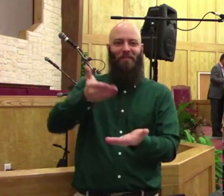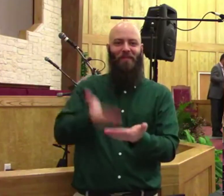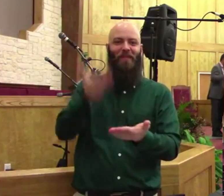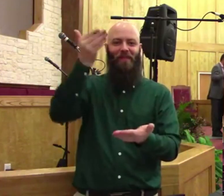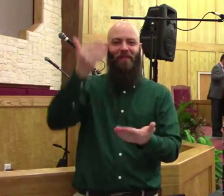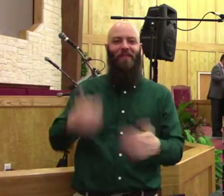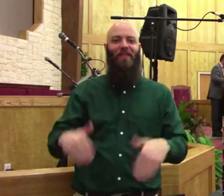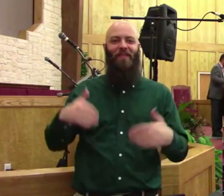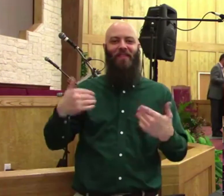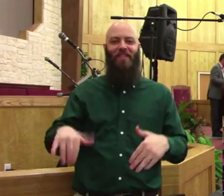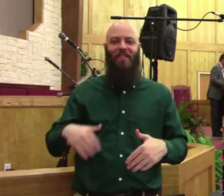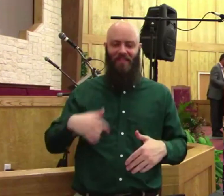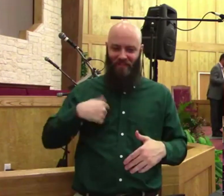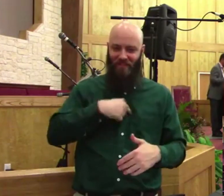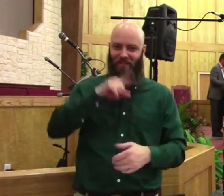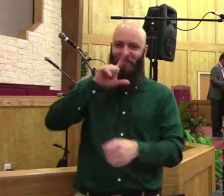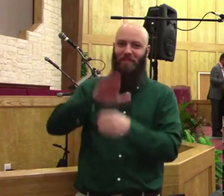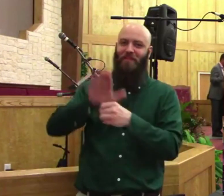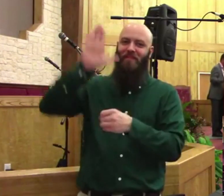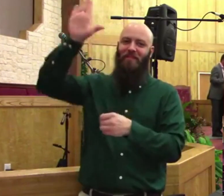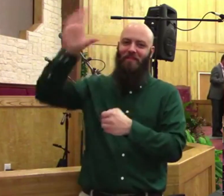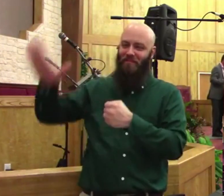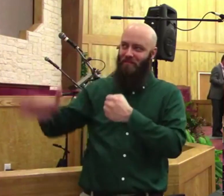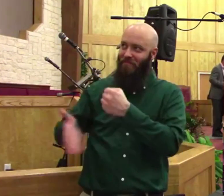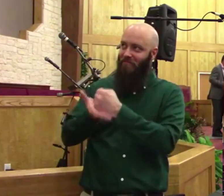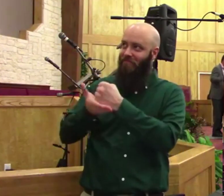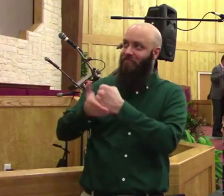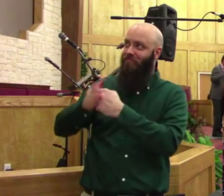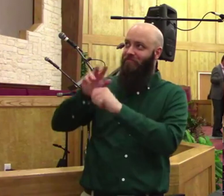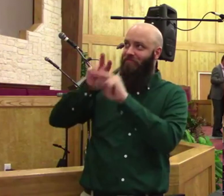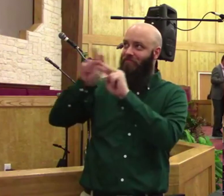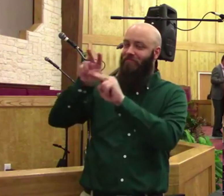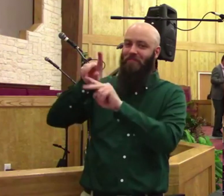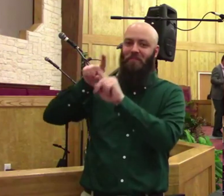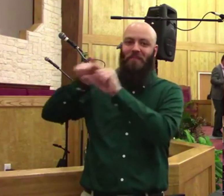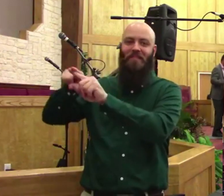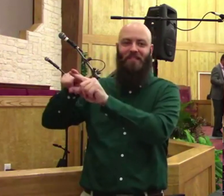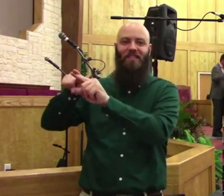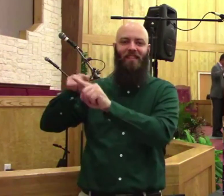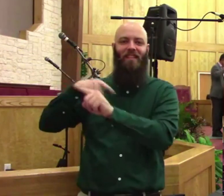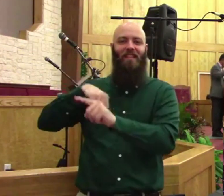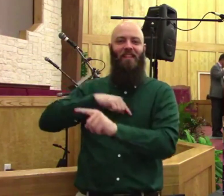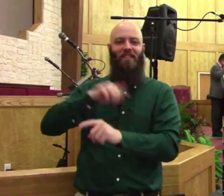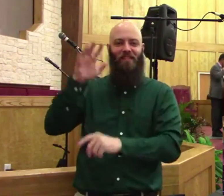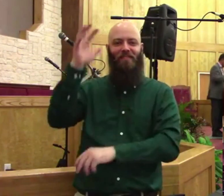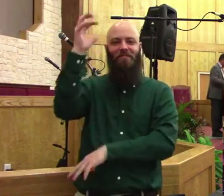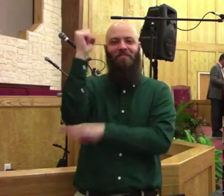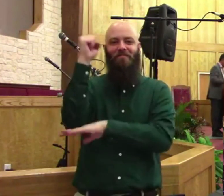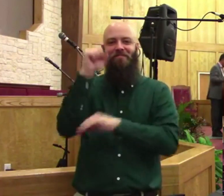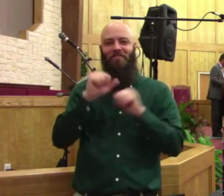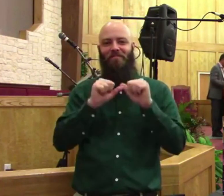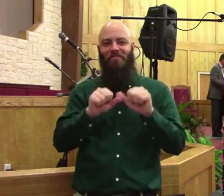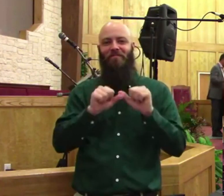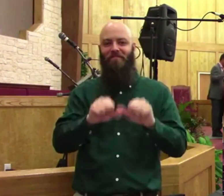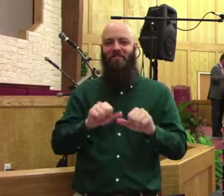He will stand as children of promise. We will fix our eyes